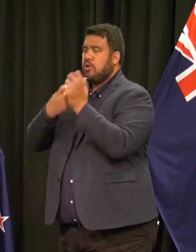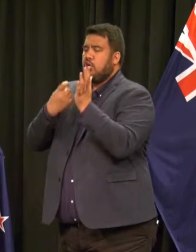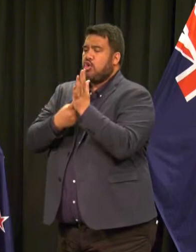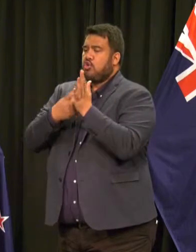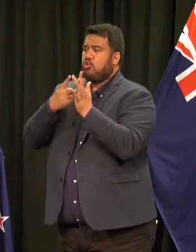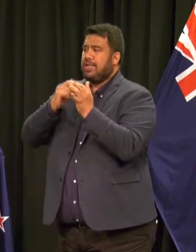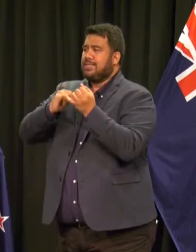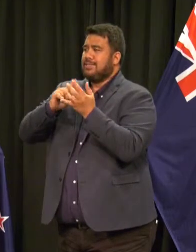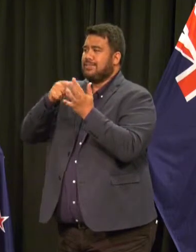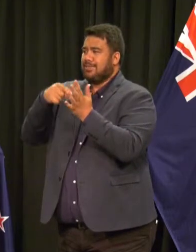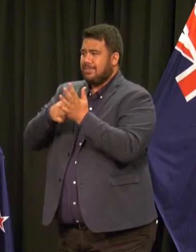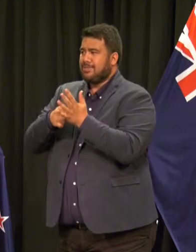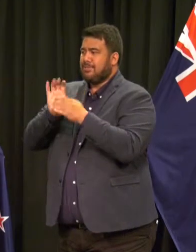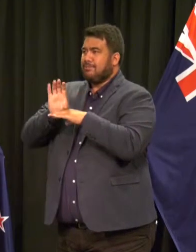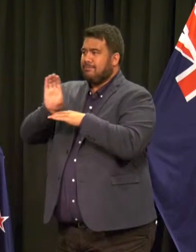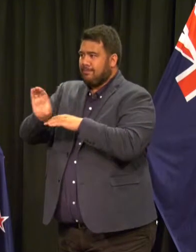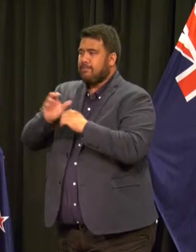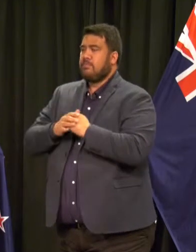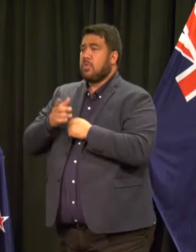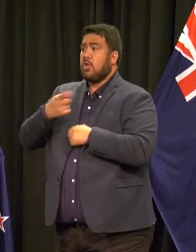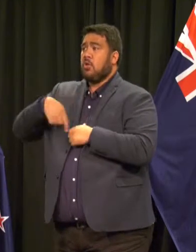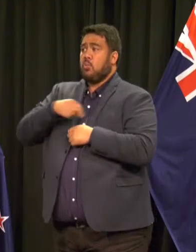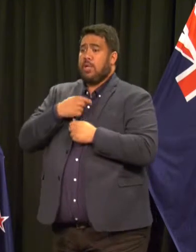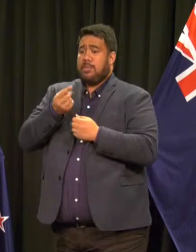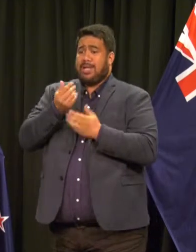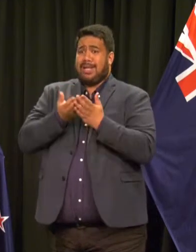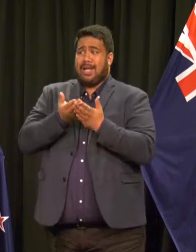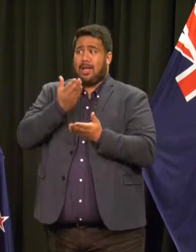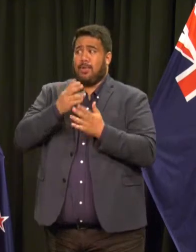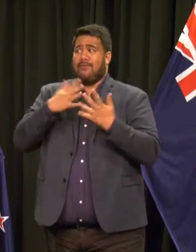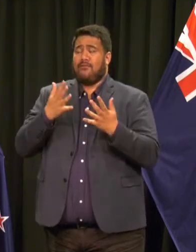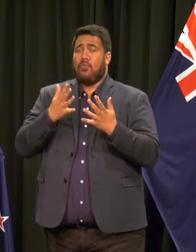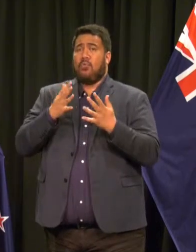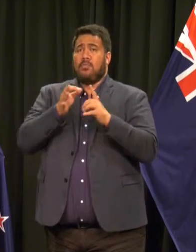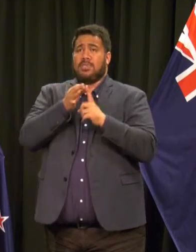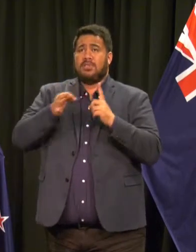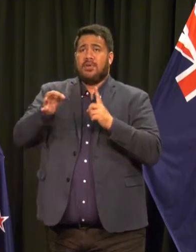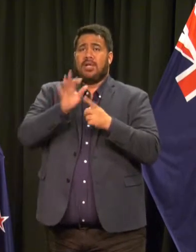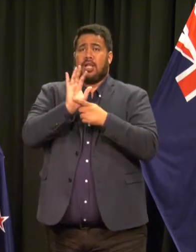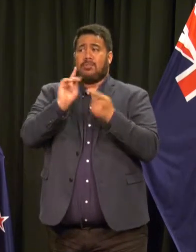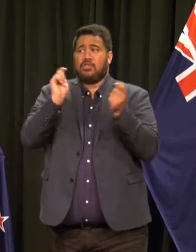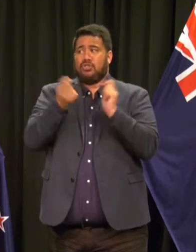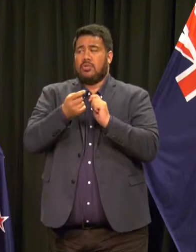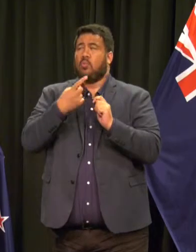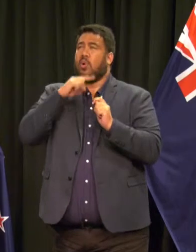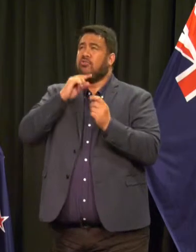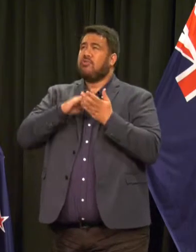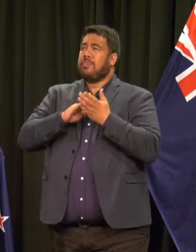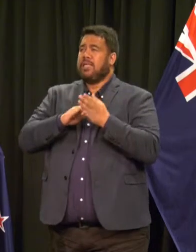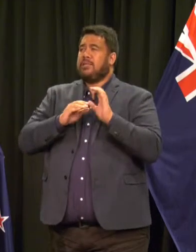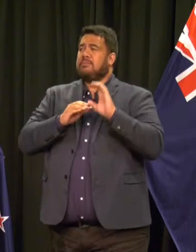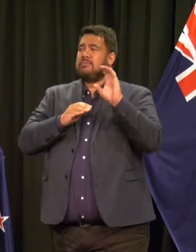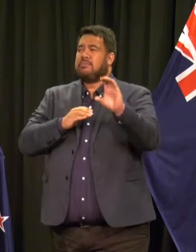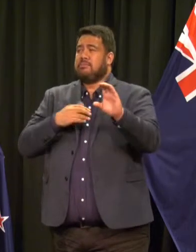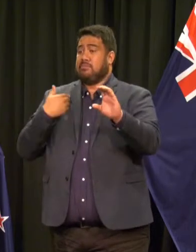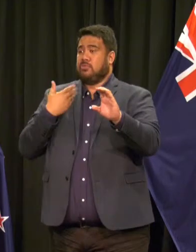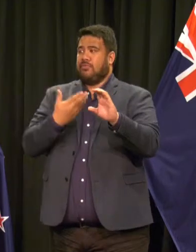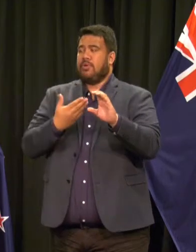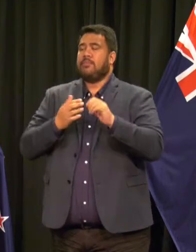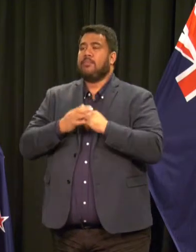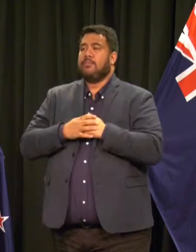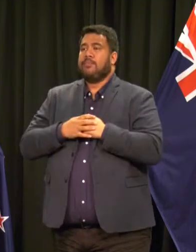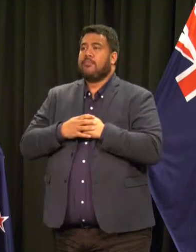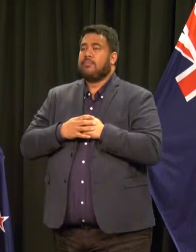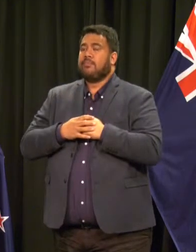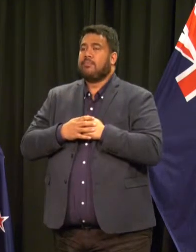climate change, to which we've increased the budget by 100 million currently with respect to